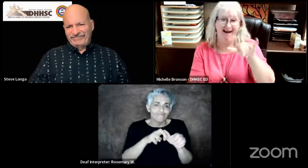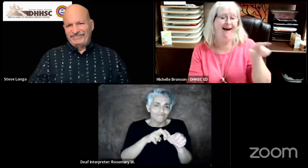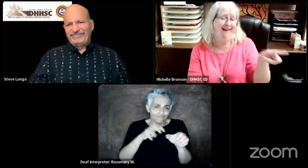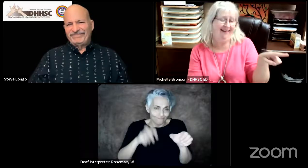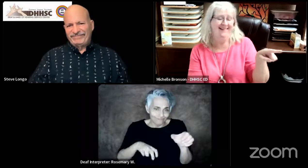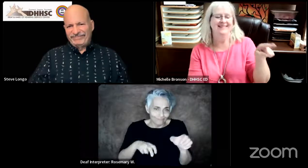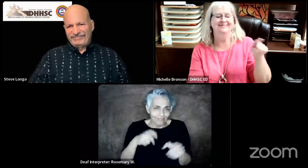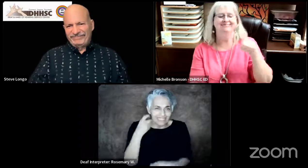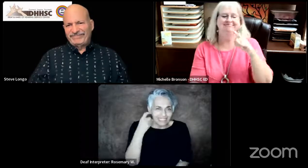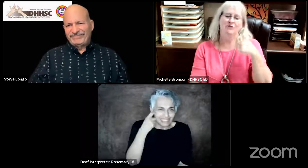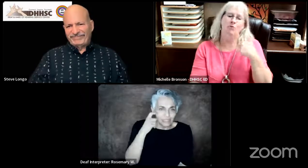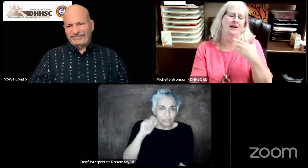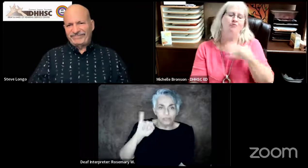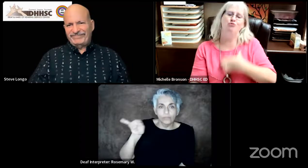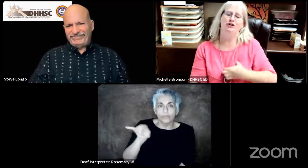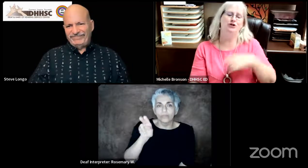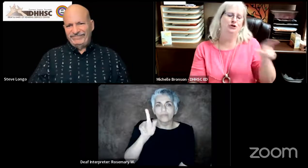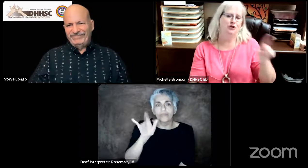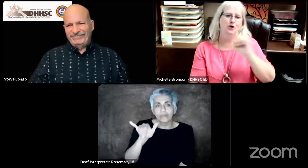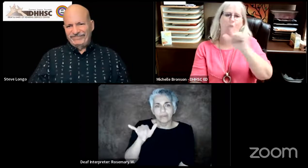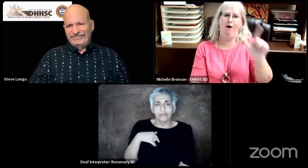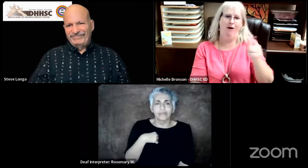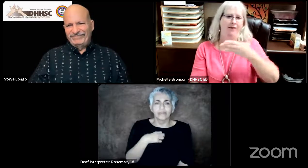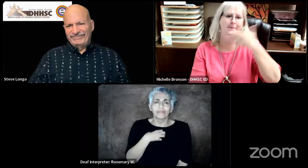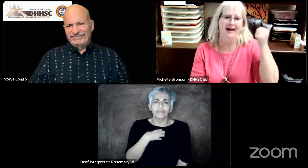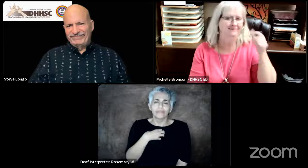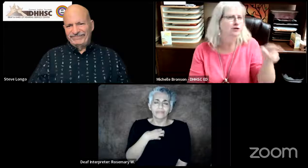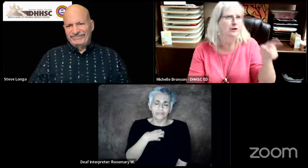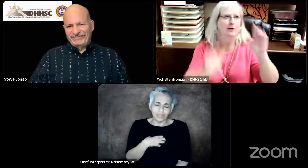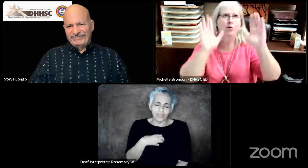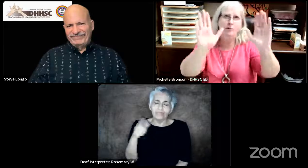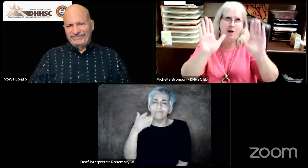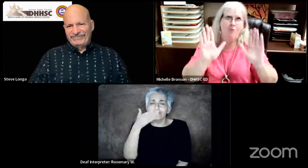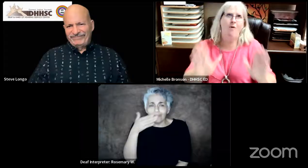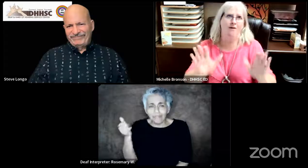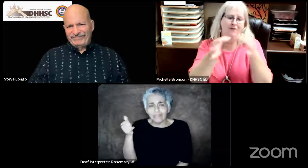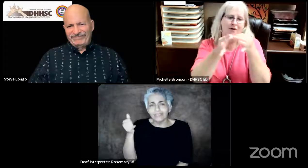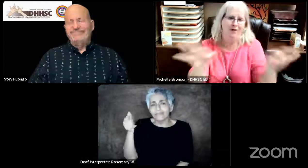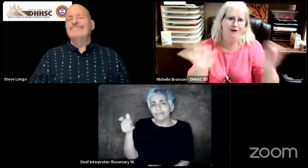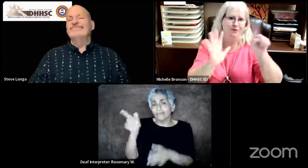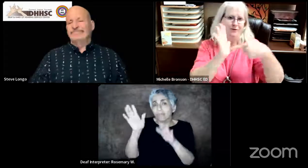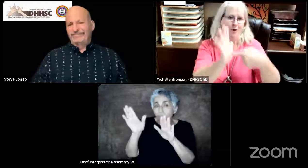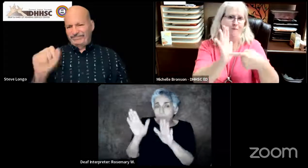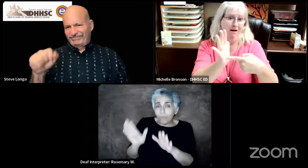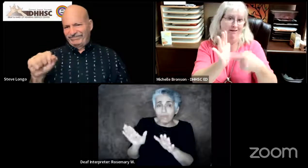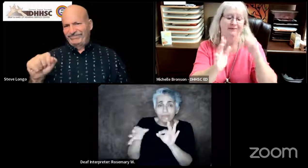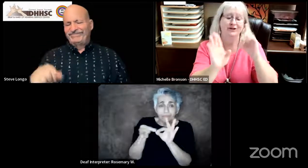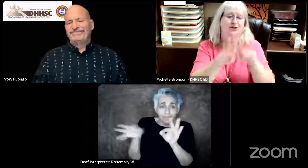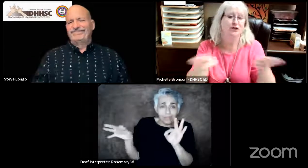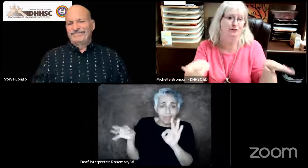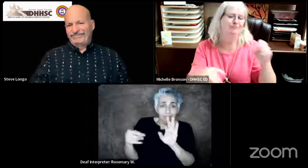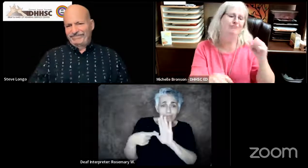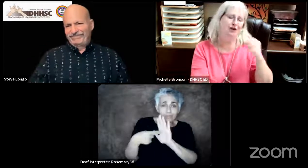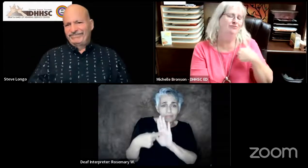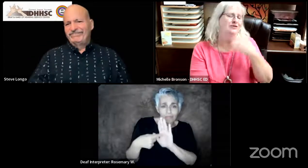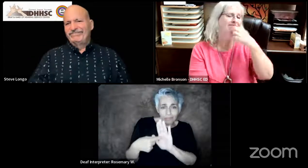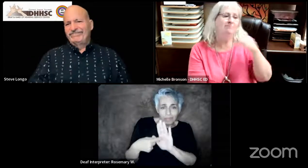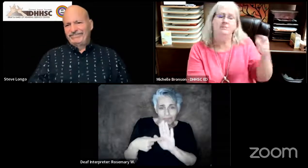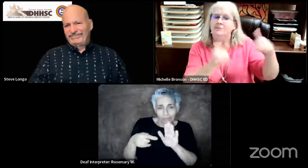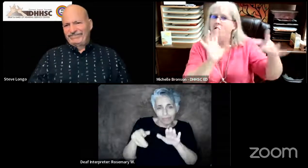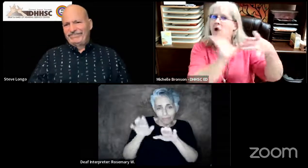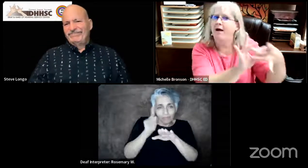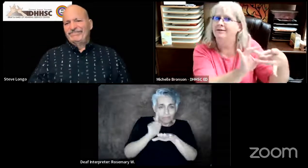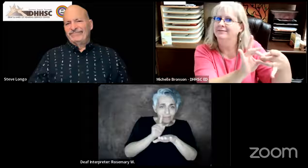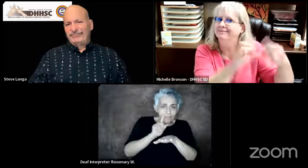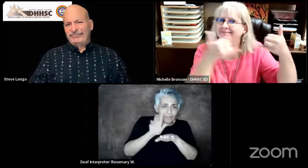have to say that Candace stepped down in July. We really wish her all the best. She was a wonderful language